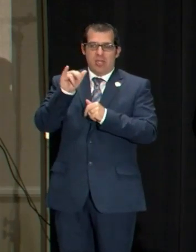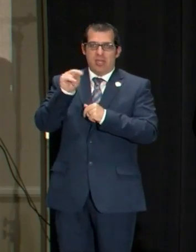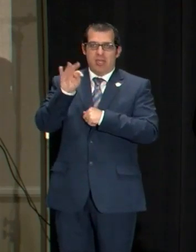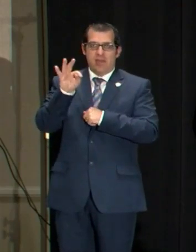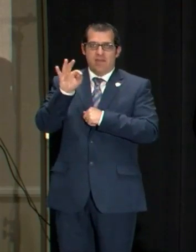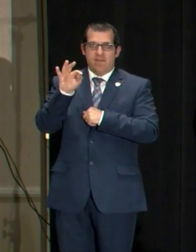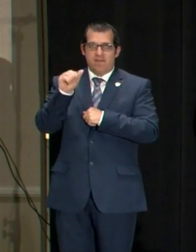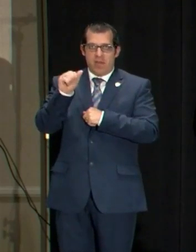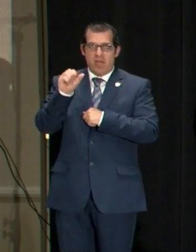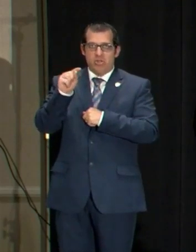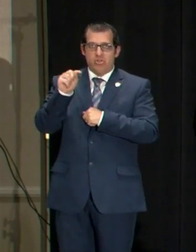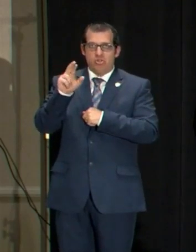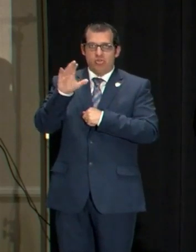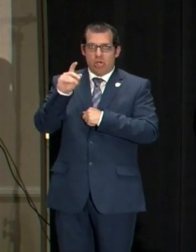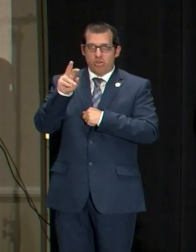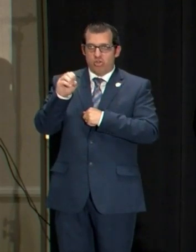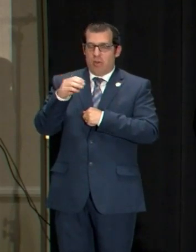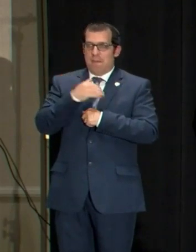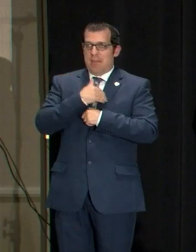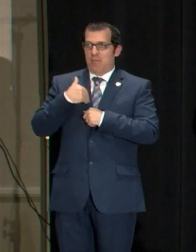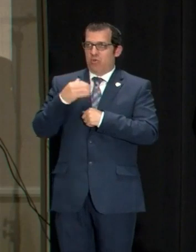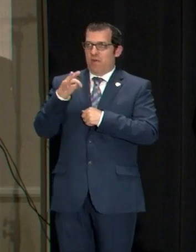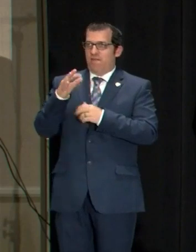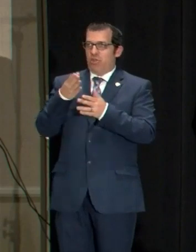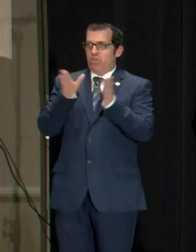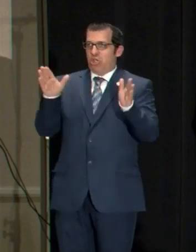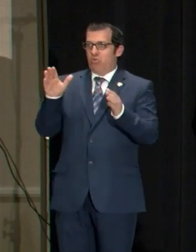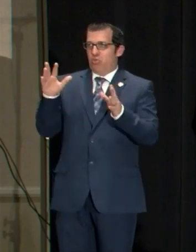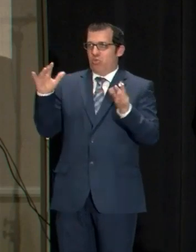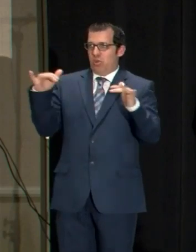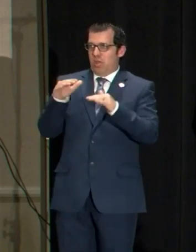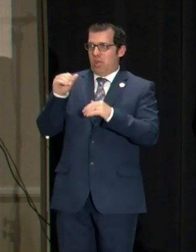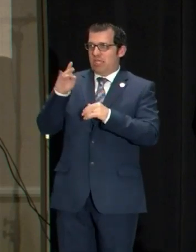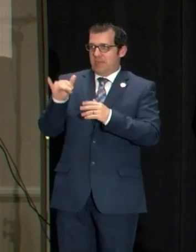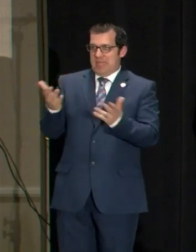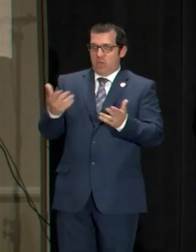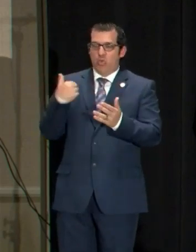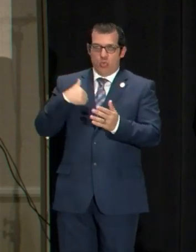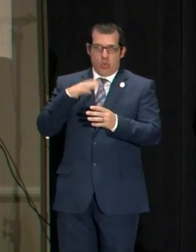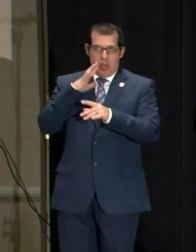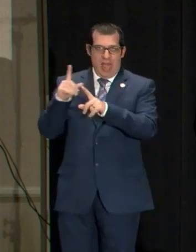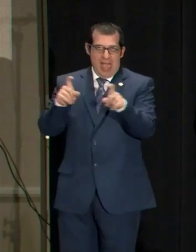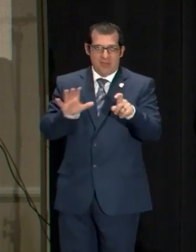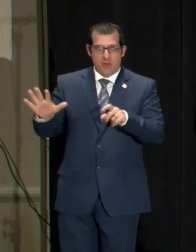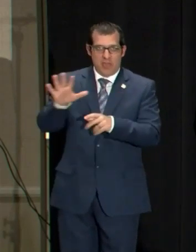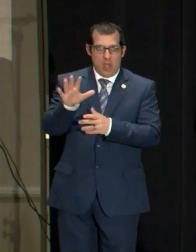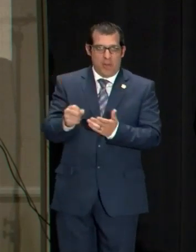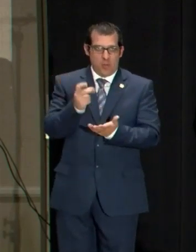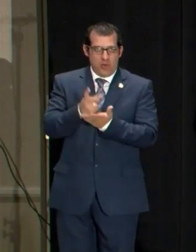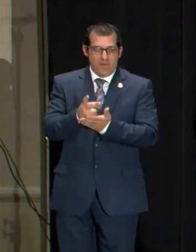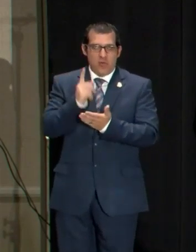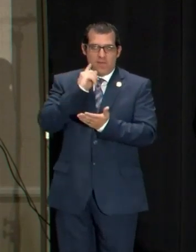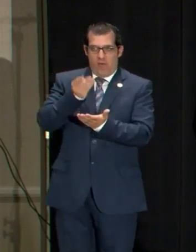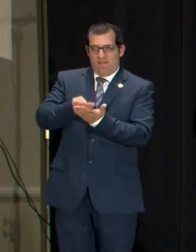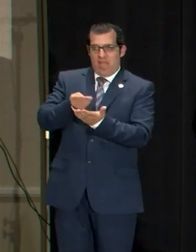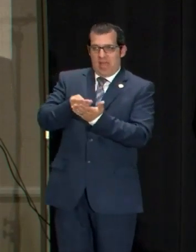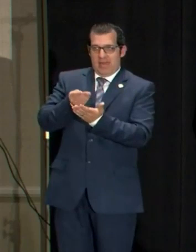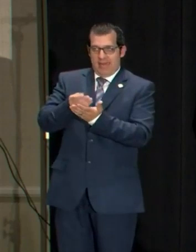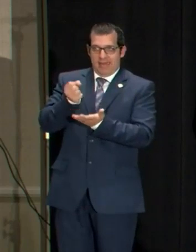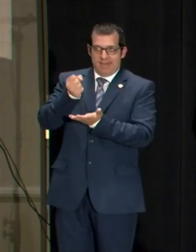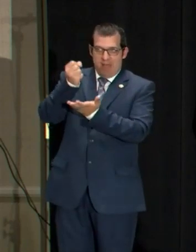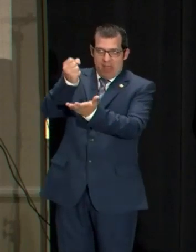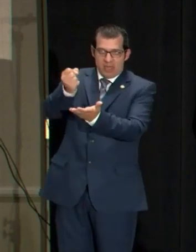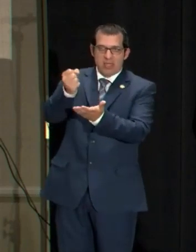and members of the General Assembly are here, and we'll be asking for their approval for funding